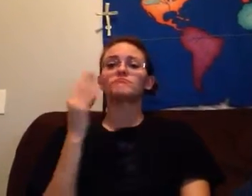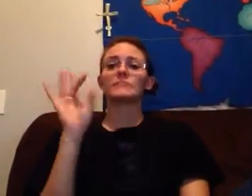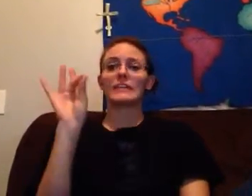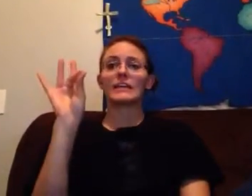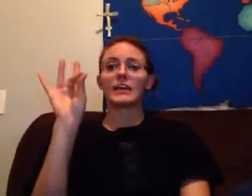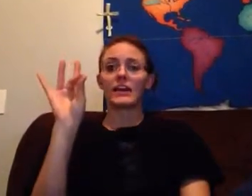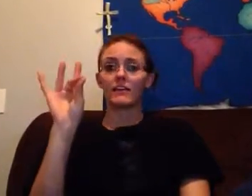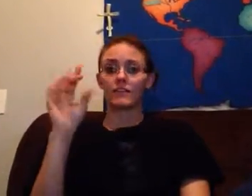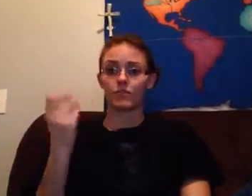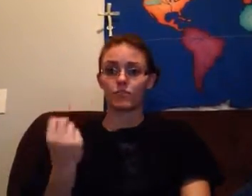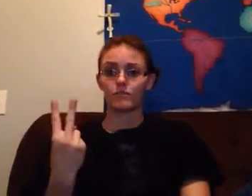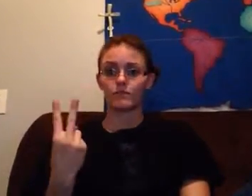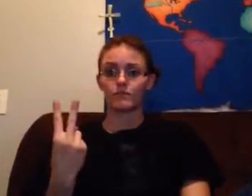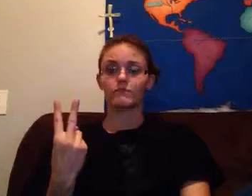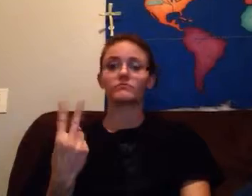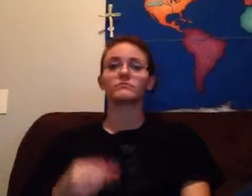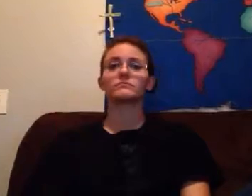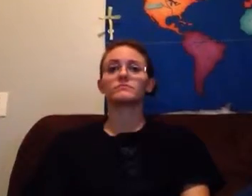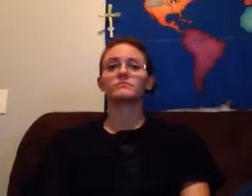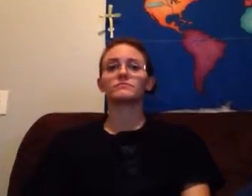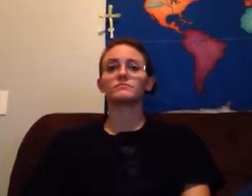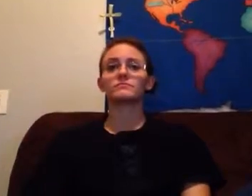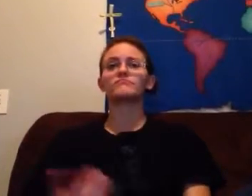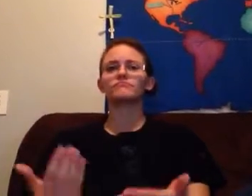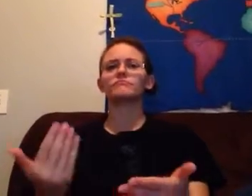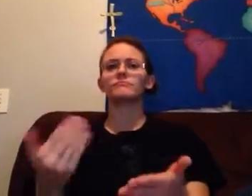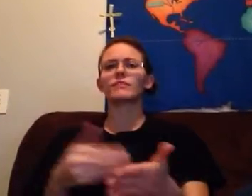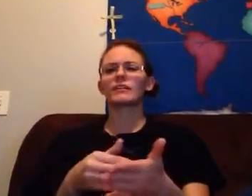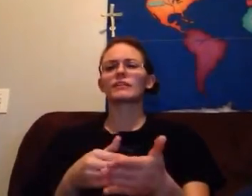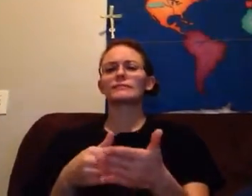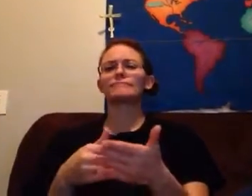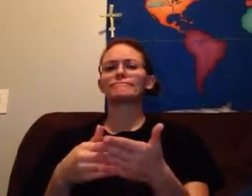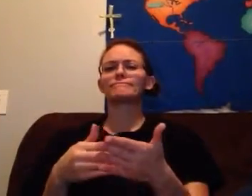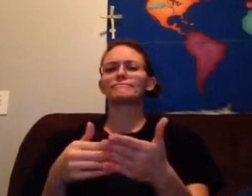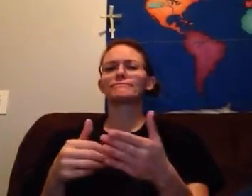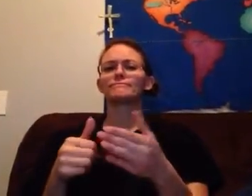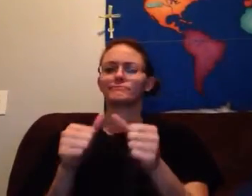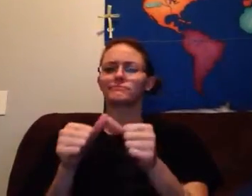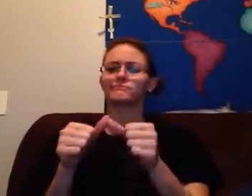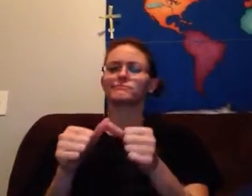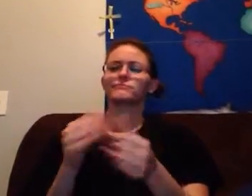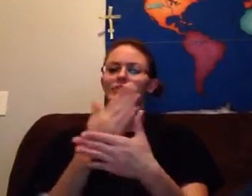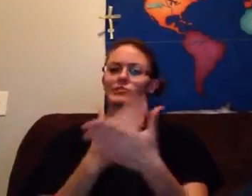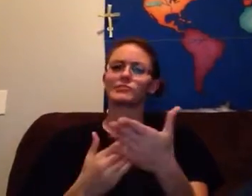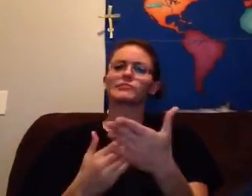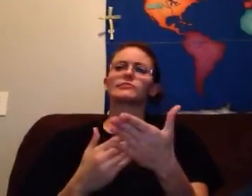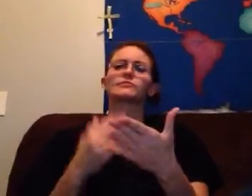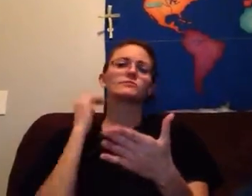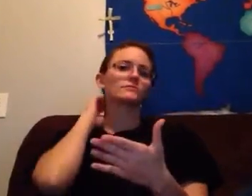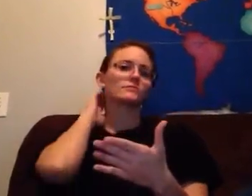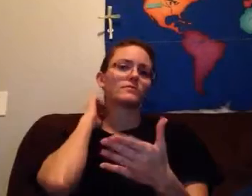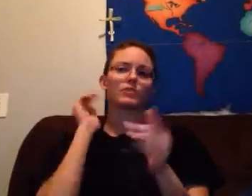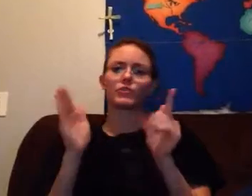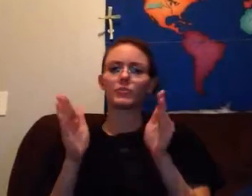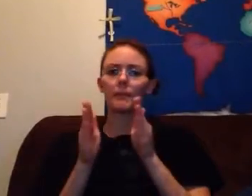12, so 8/12. And again, I can continue cutting that into smaller pieces and generating equivalent fractions.